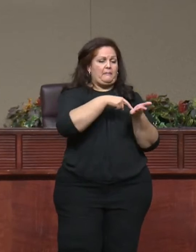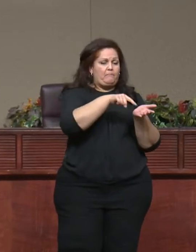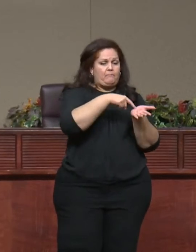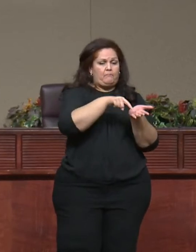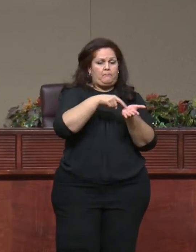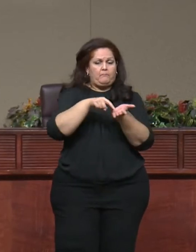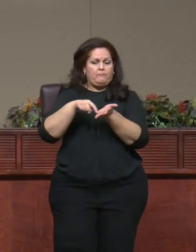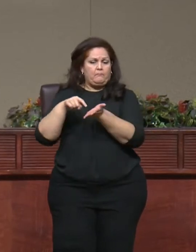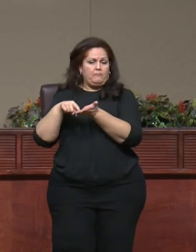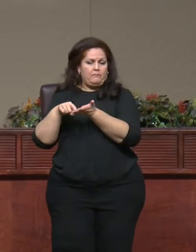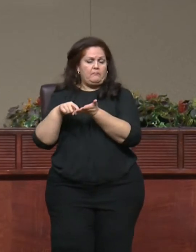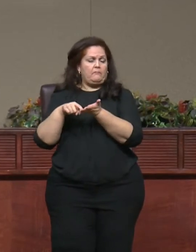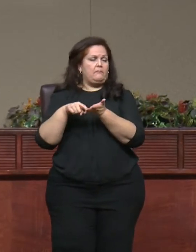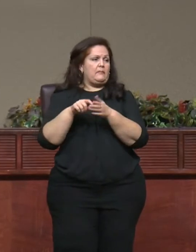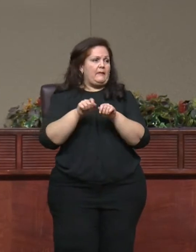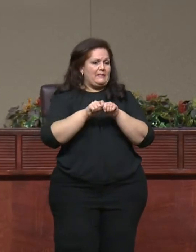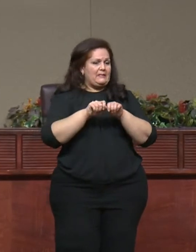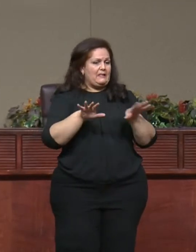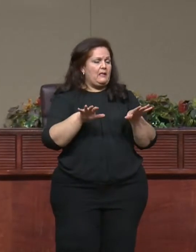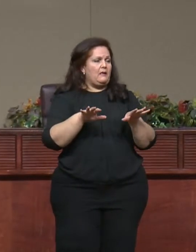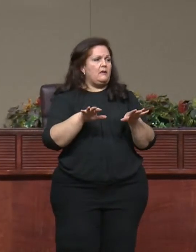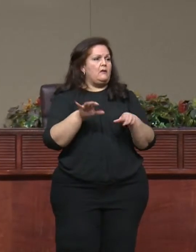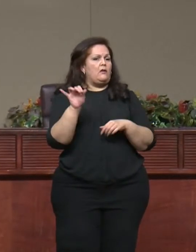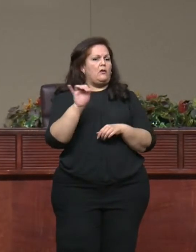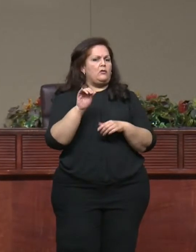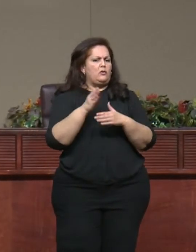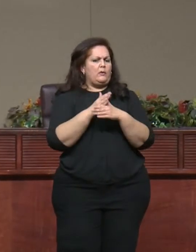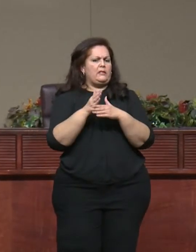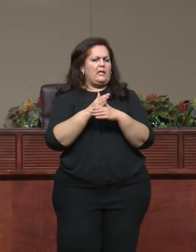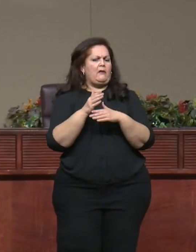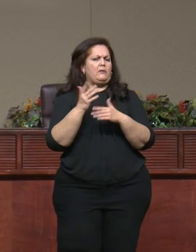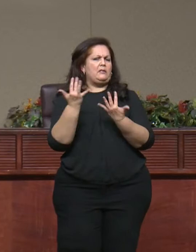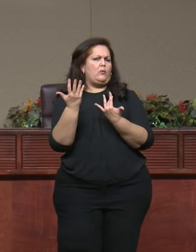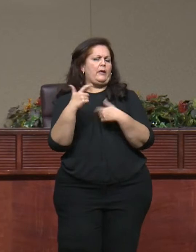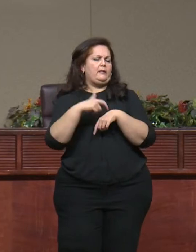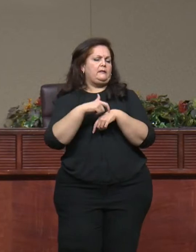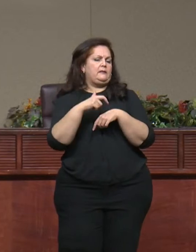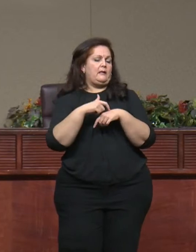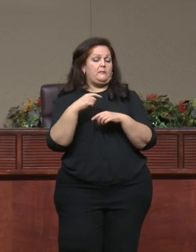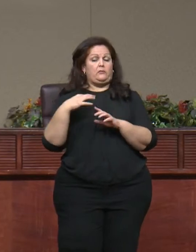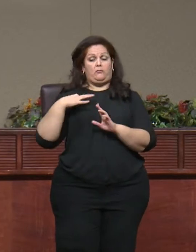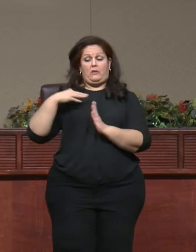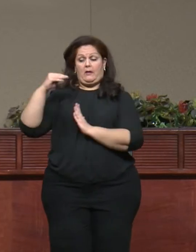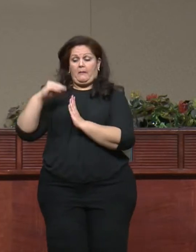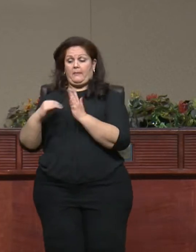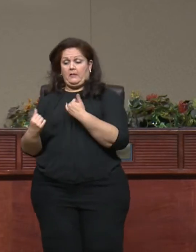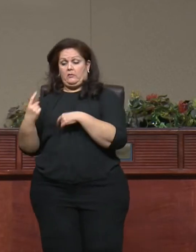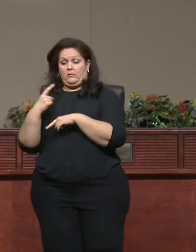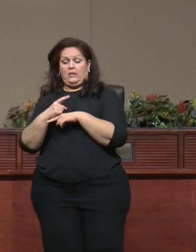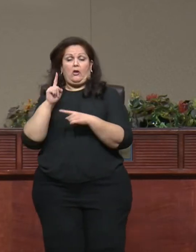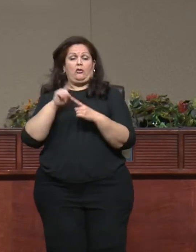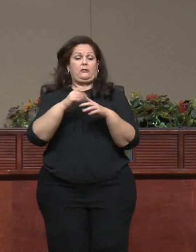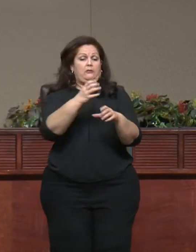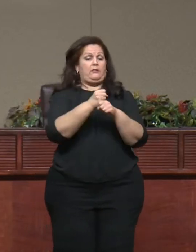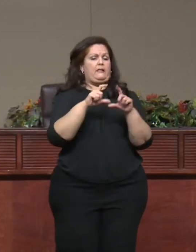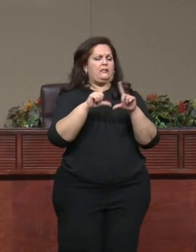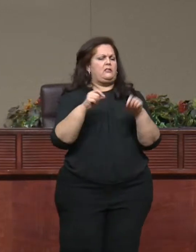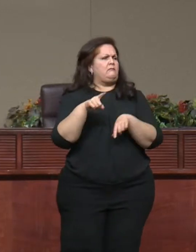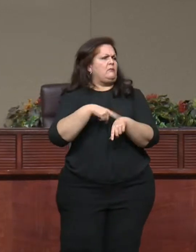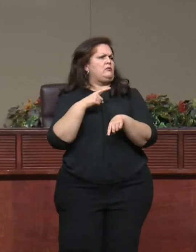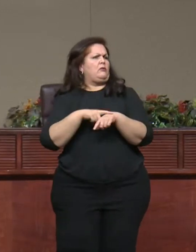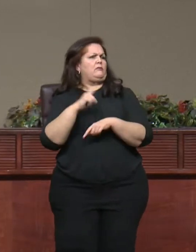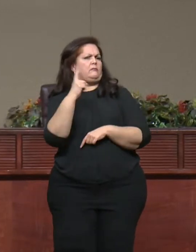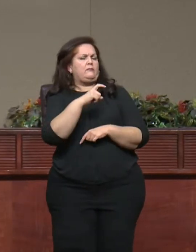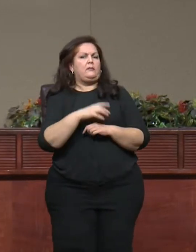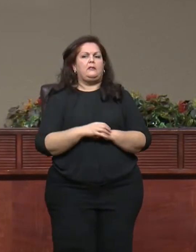Family Assistance Program has been issued? Also, what's the average wait time between an approved application and an issued check? I'm going to